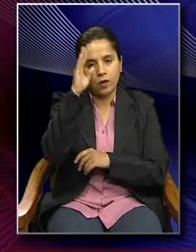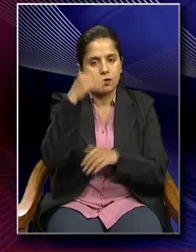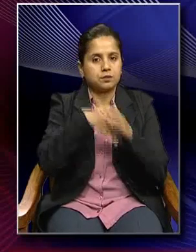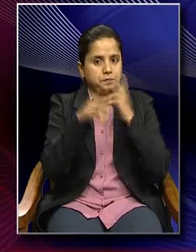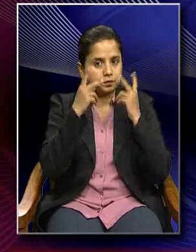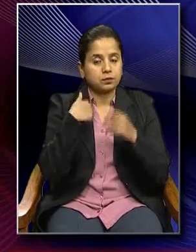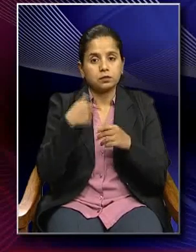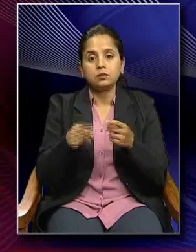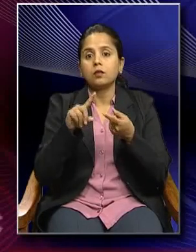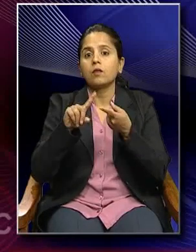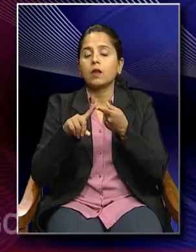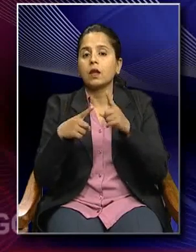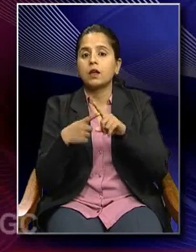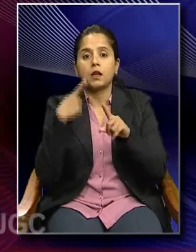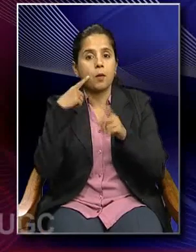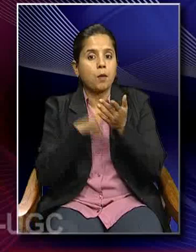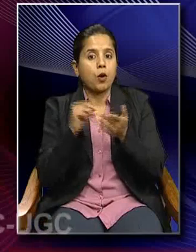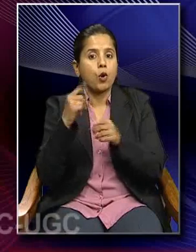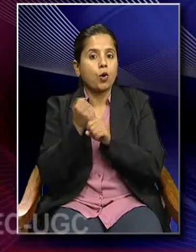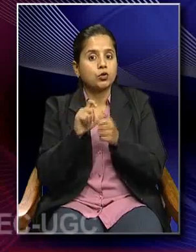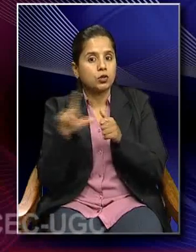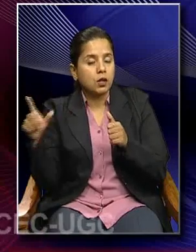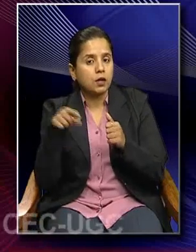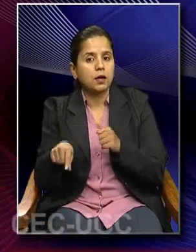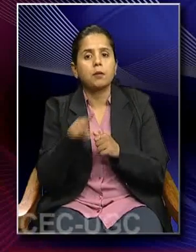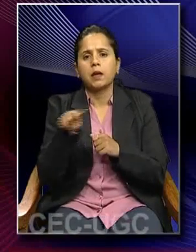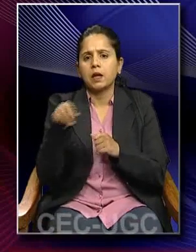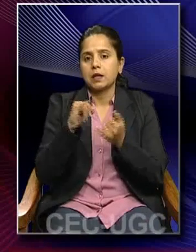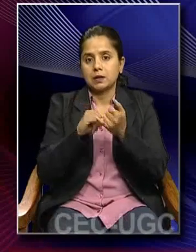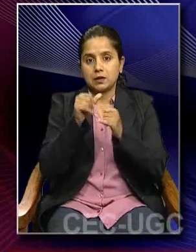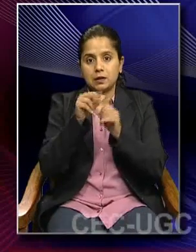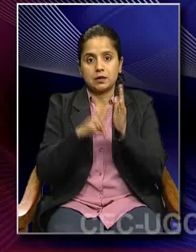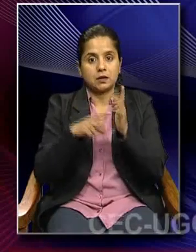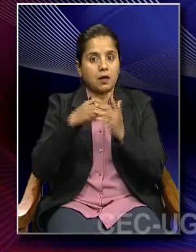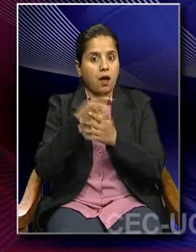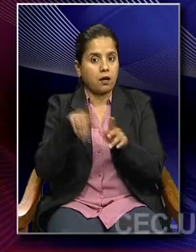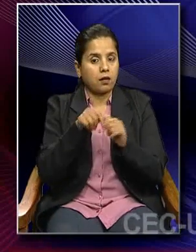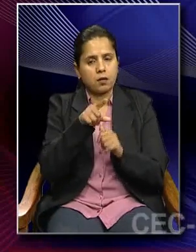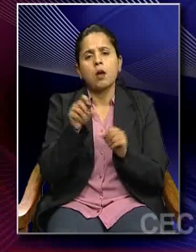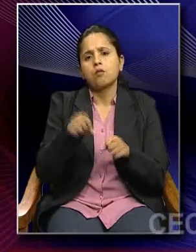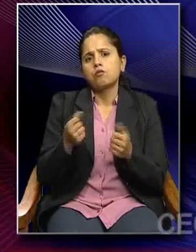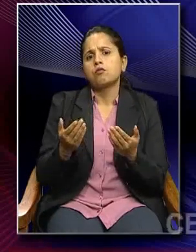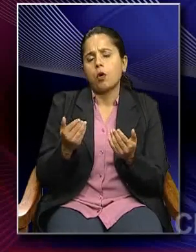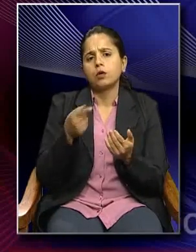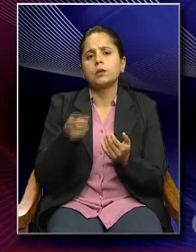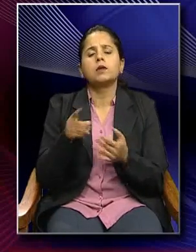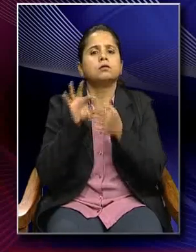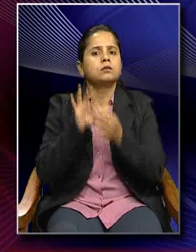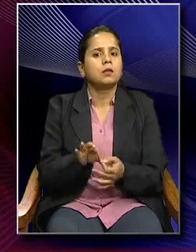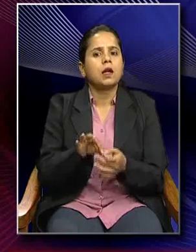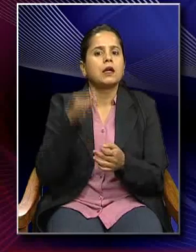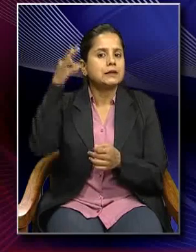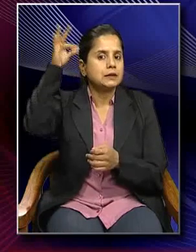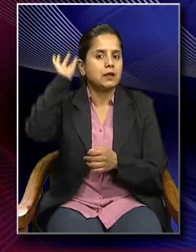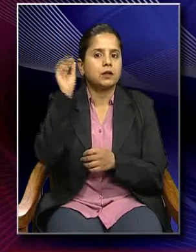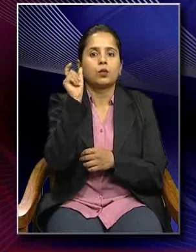the etymological meaning of the term Sāṅkhya can be based on the Sanskrit